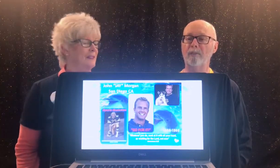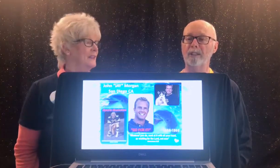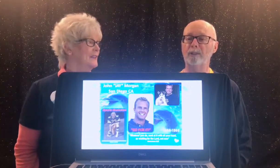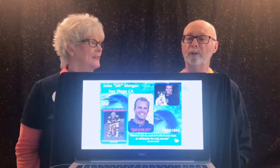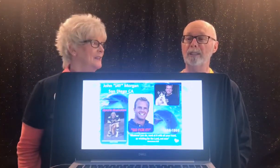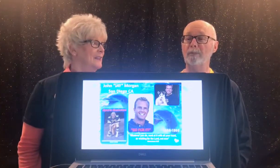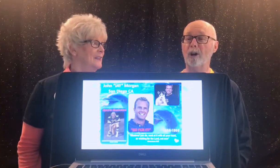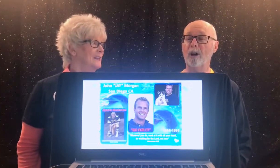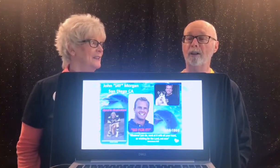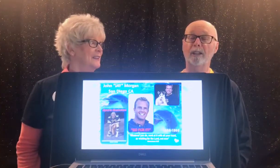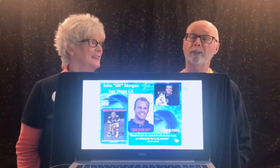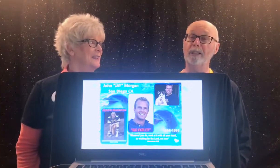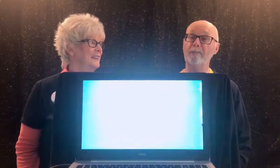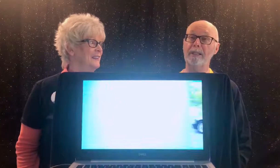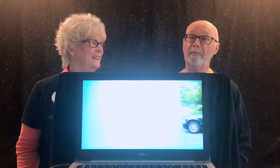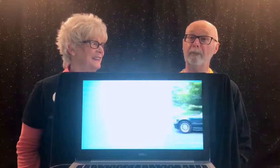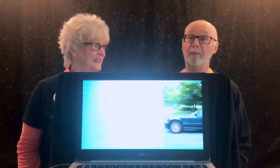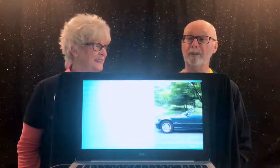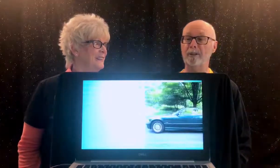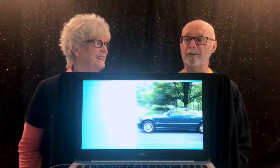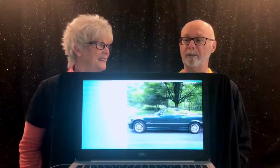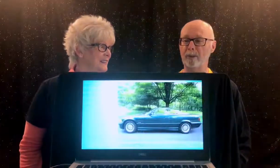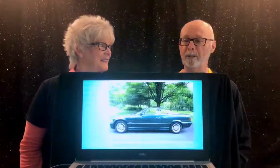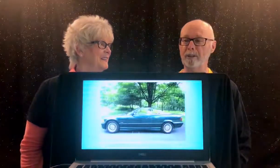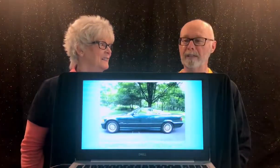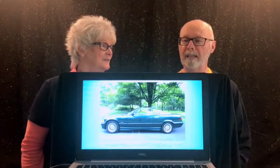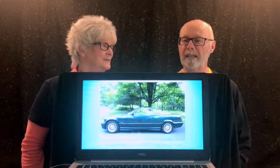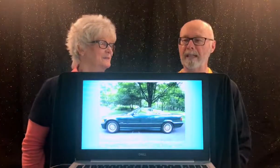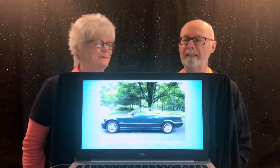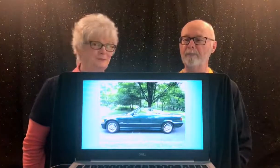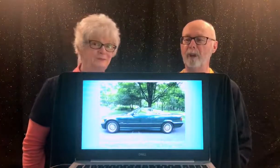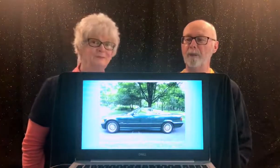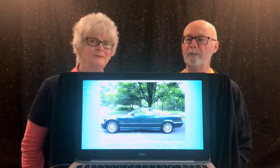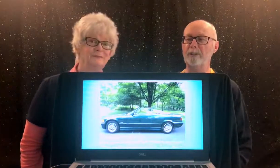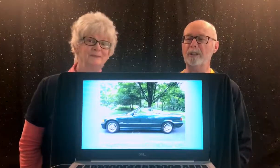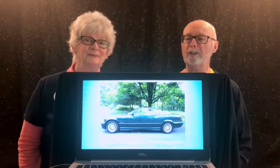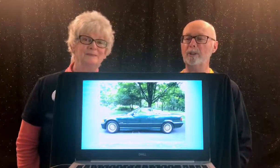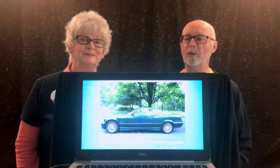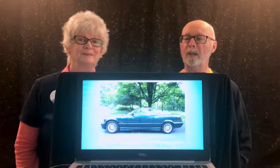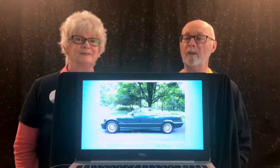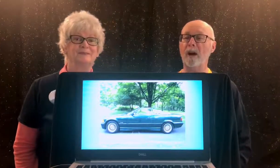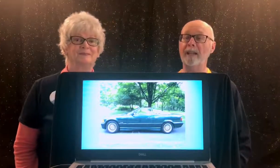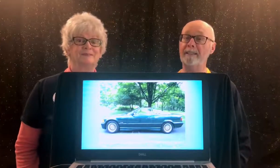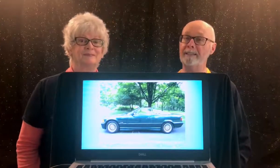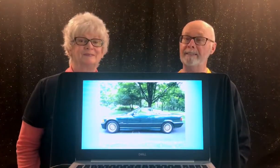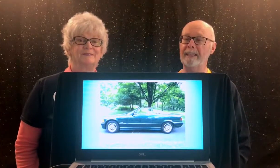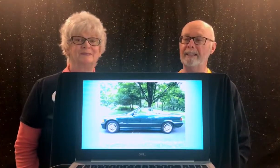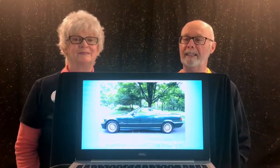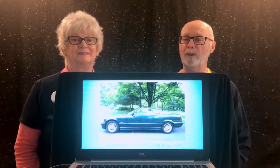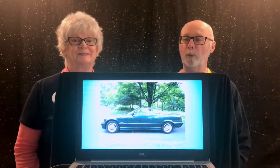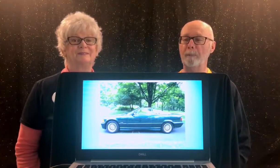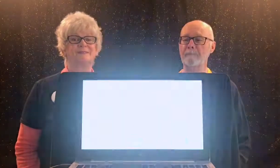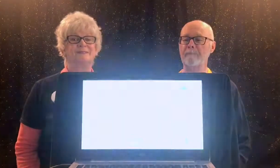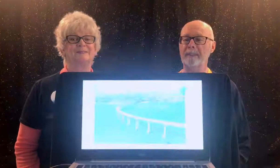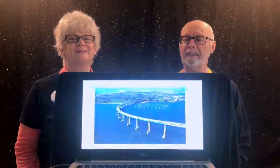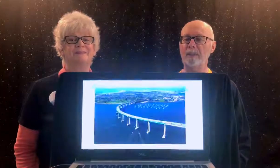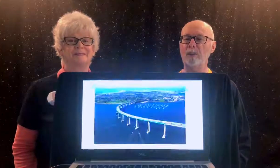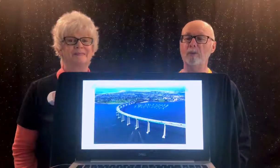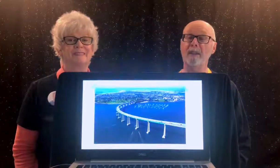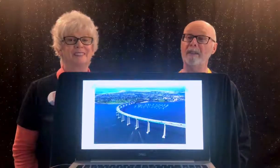his dream car, a green BMW convertible, and lived on the prestigious Coronado Island in San Diego. He was one of the